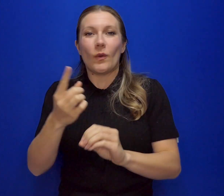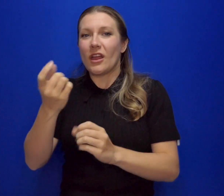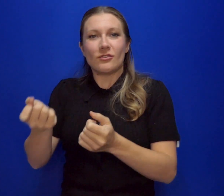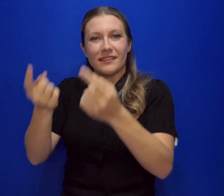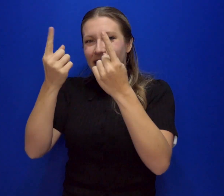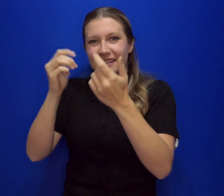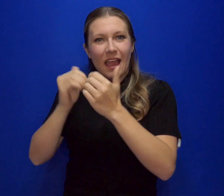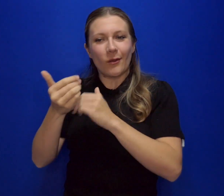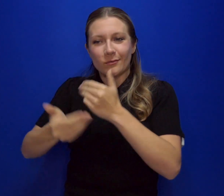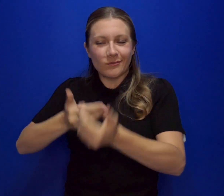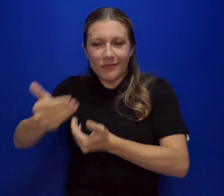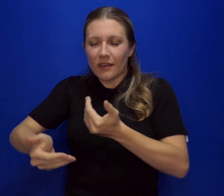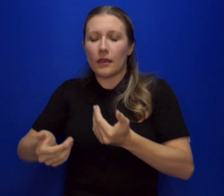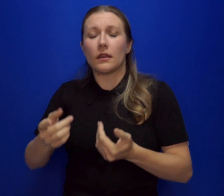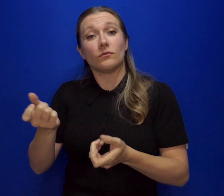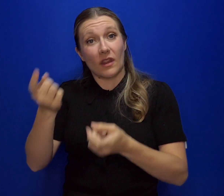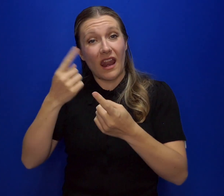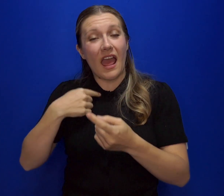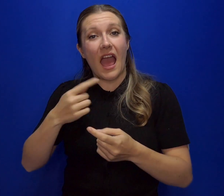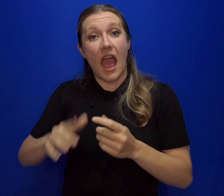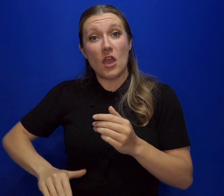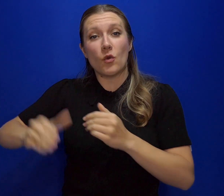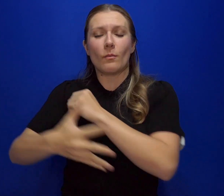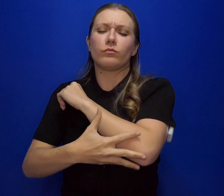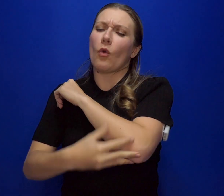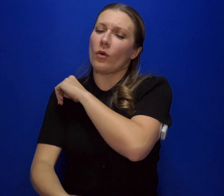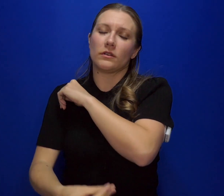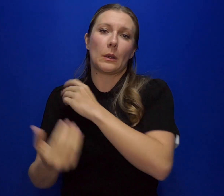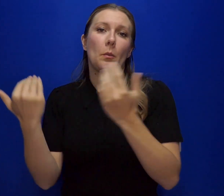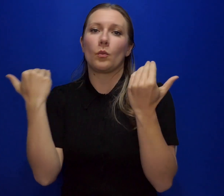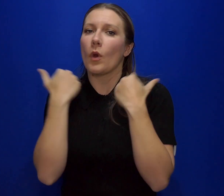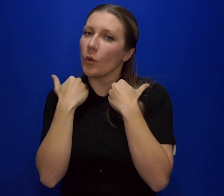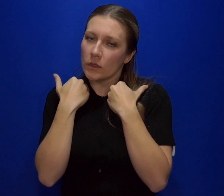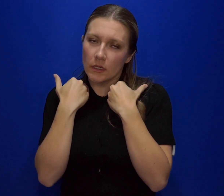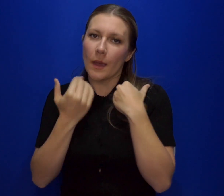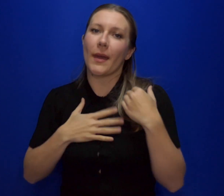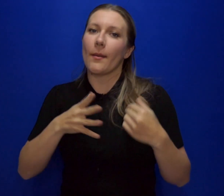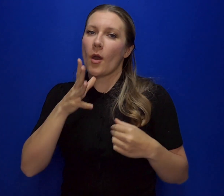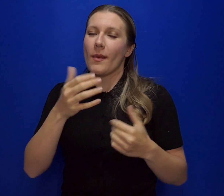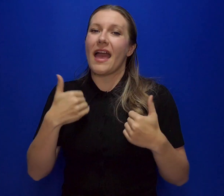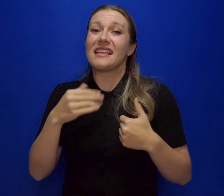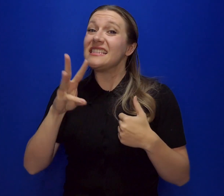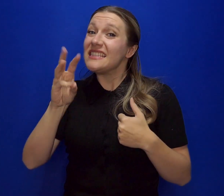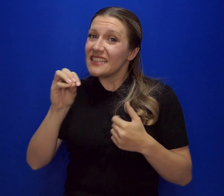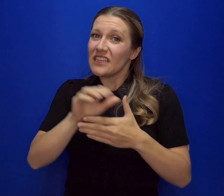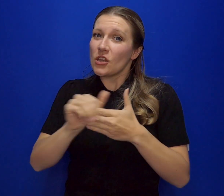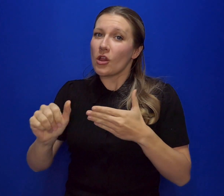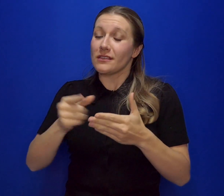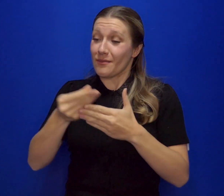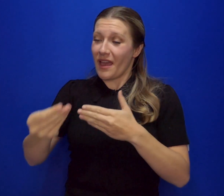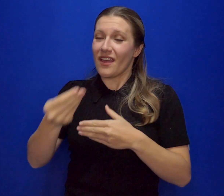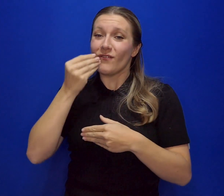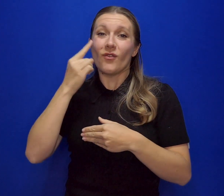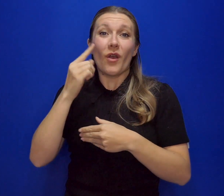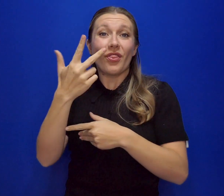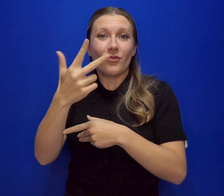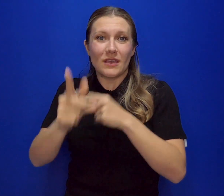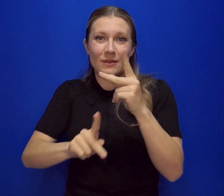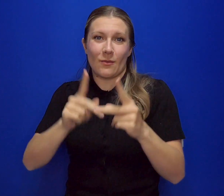And listen, I grew up really poorly. I grew up broke. Like my mom had $60 to buy food for 3 people, right, for a week.